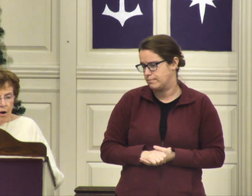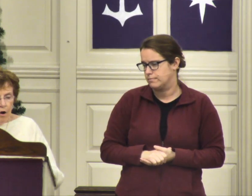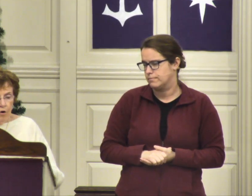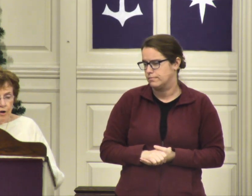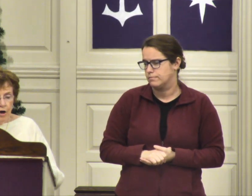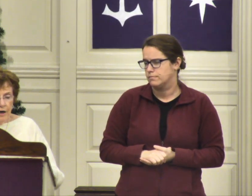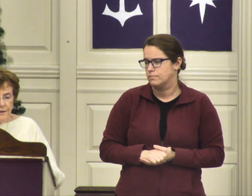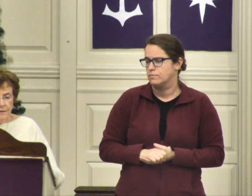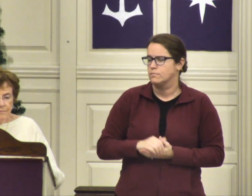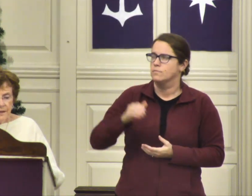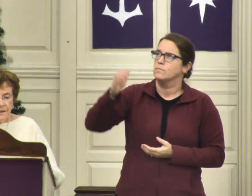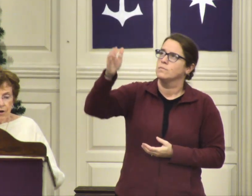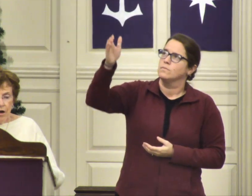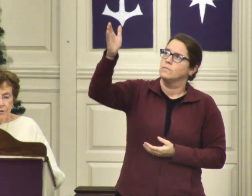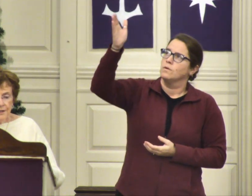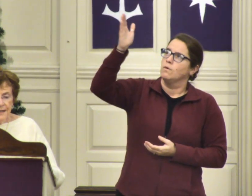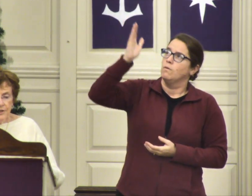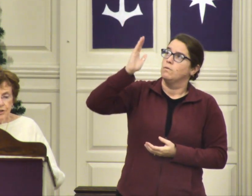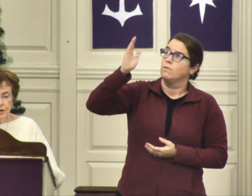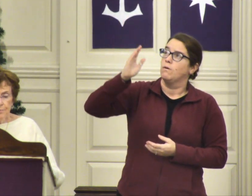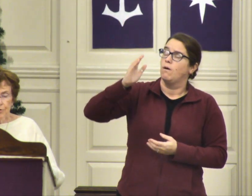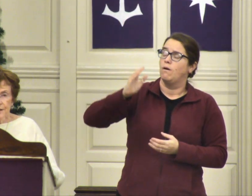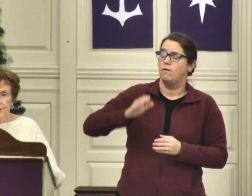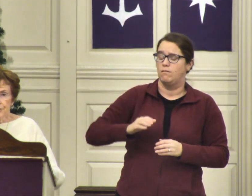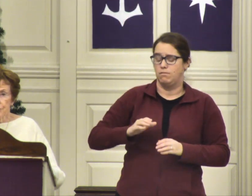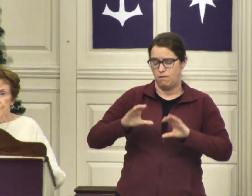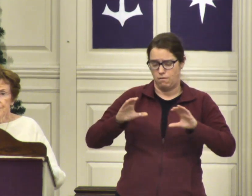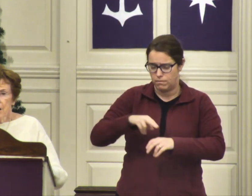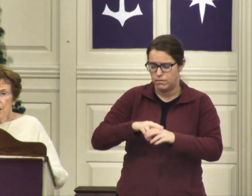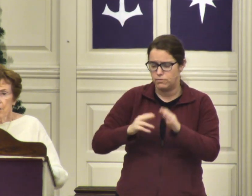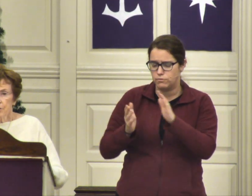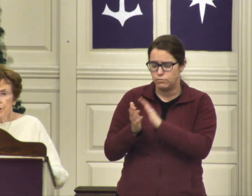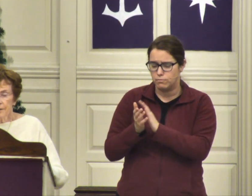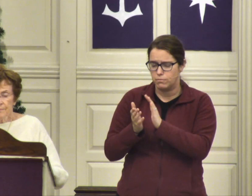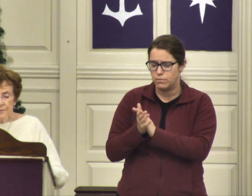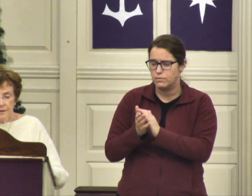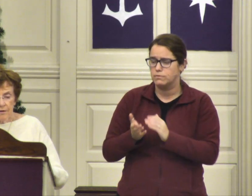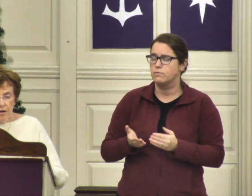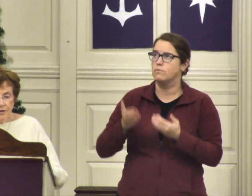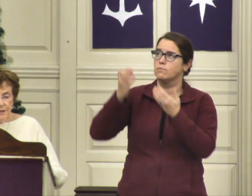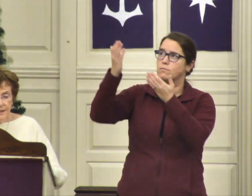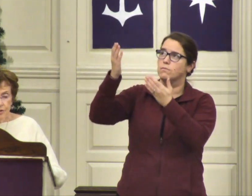O God, let all the nations praise you.